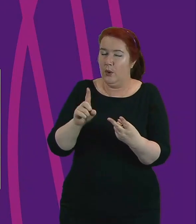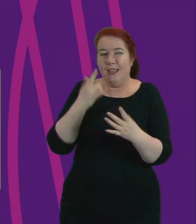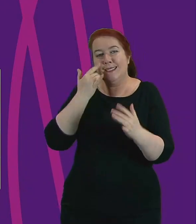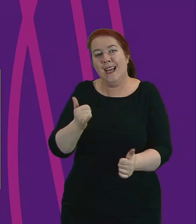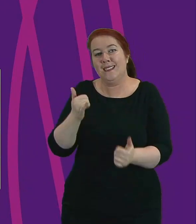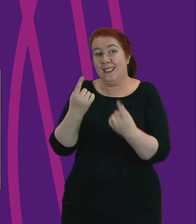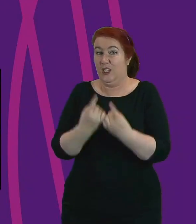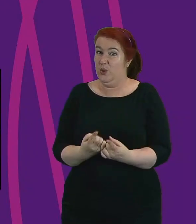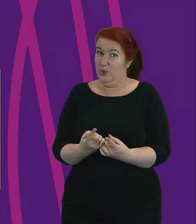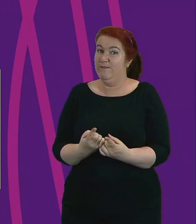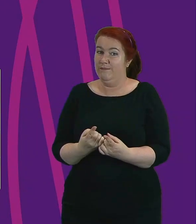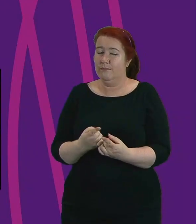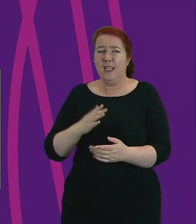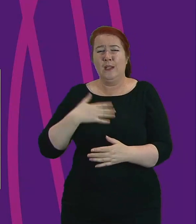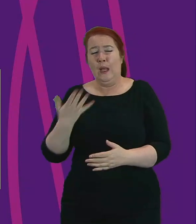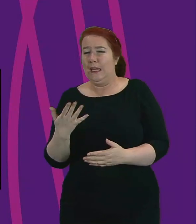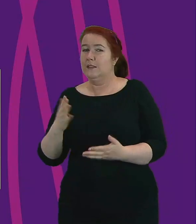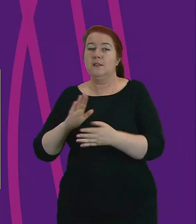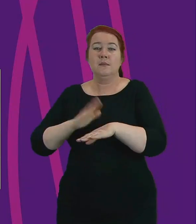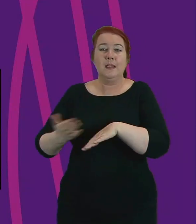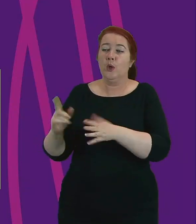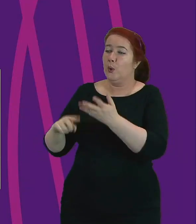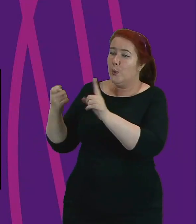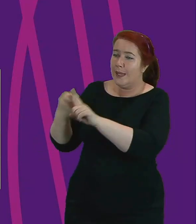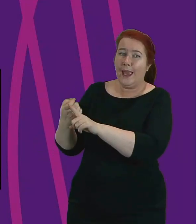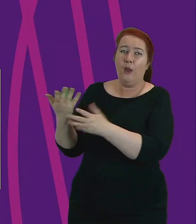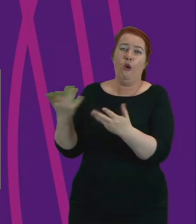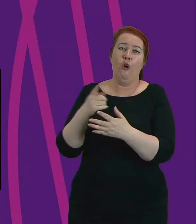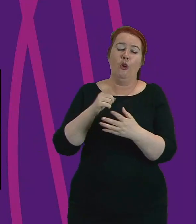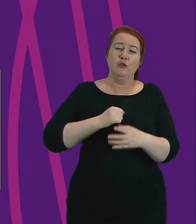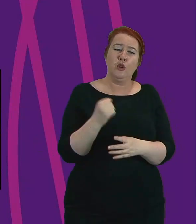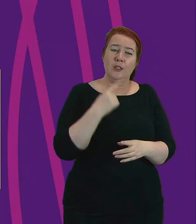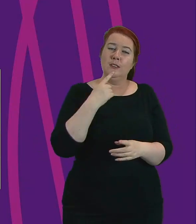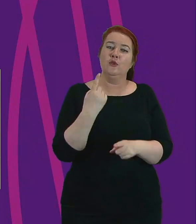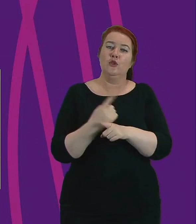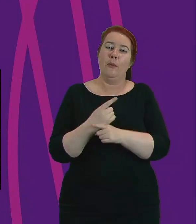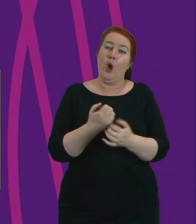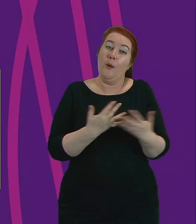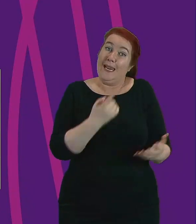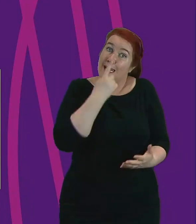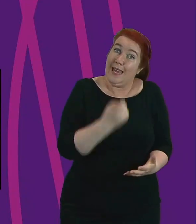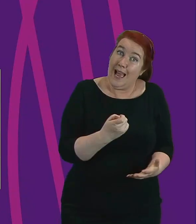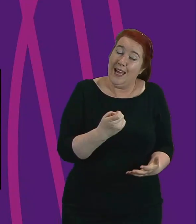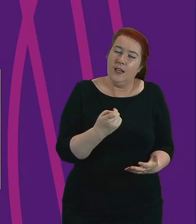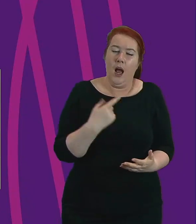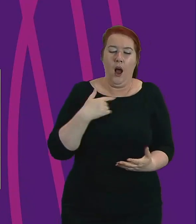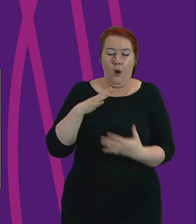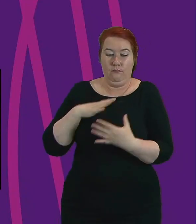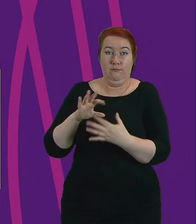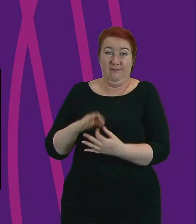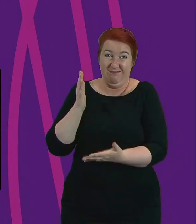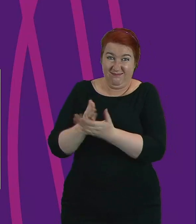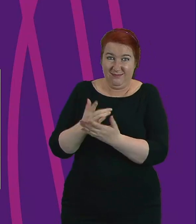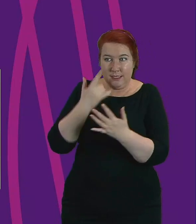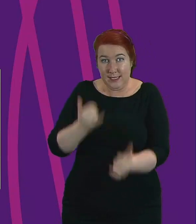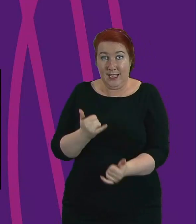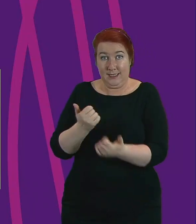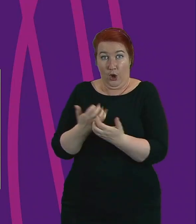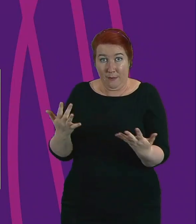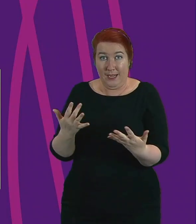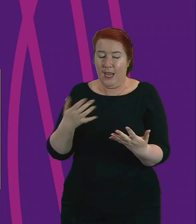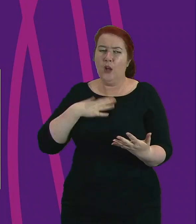whether they're UK governments or Scottish governments, hide behind capacity and not about actual testing figures. I don't want us talking about capacity, I want us talking